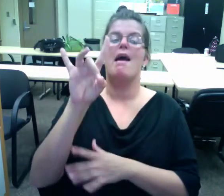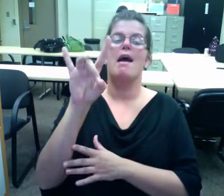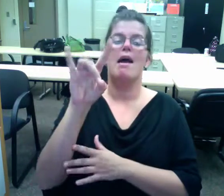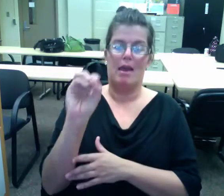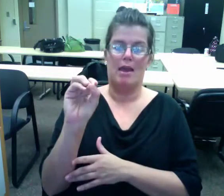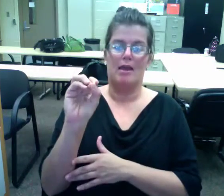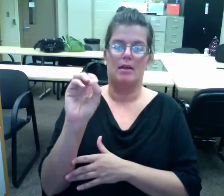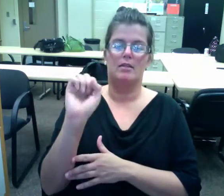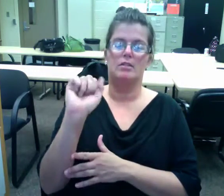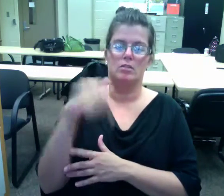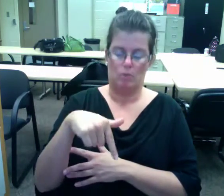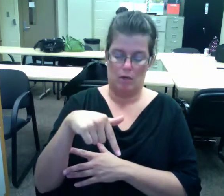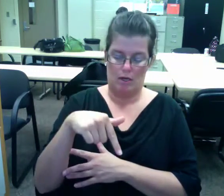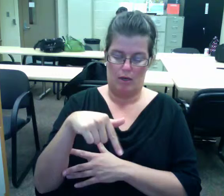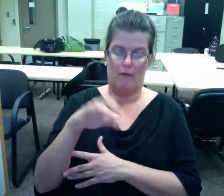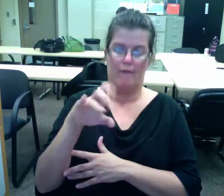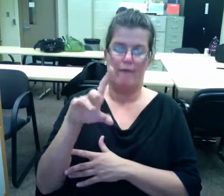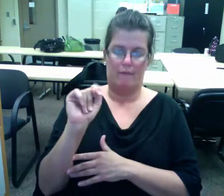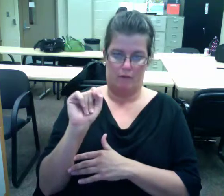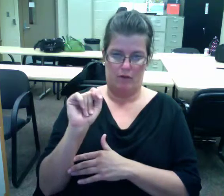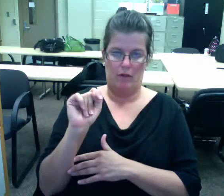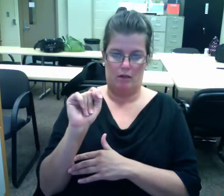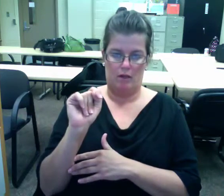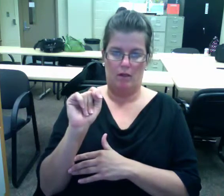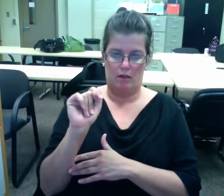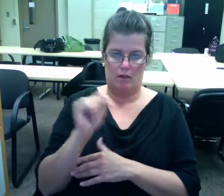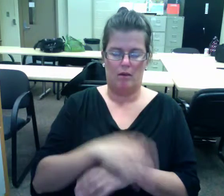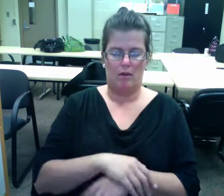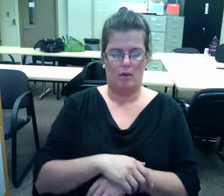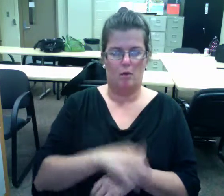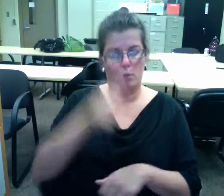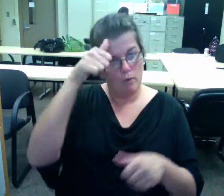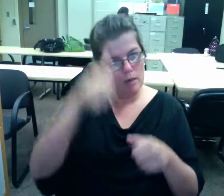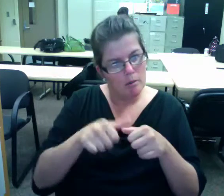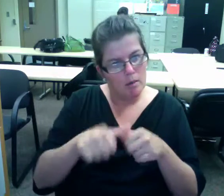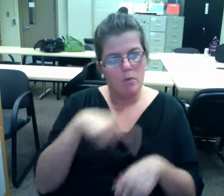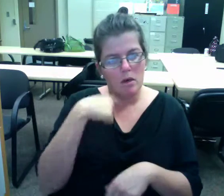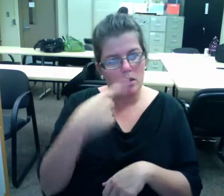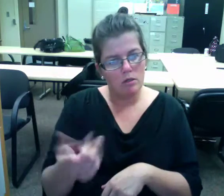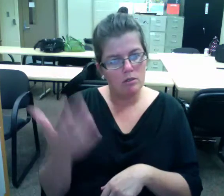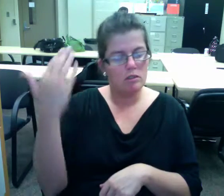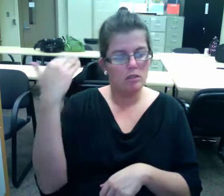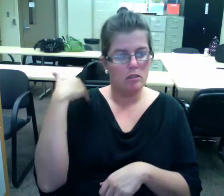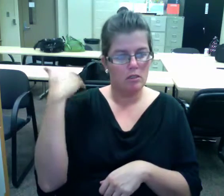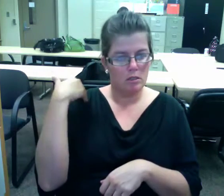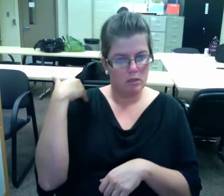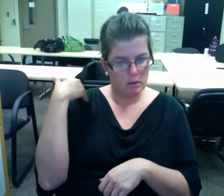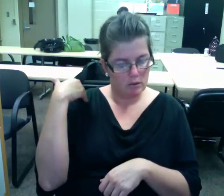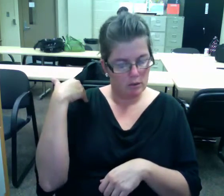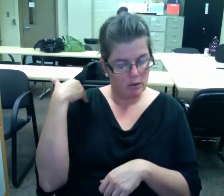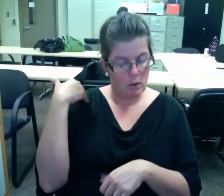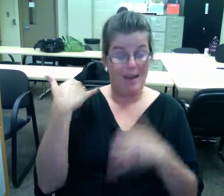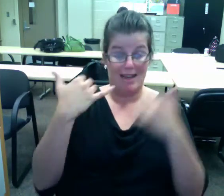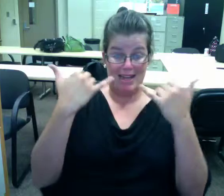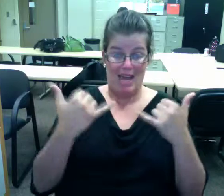But, like I said before, we now need to multiply this number to get